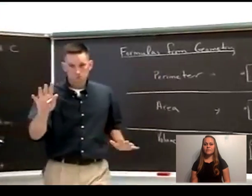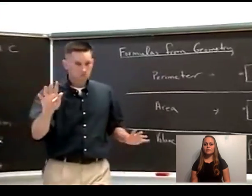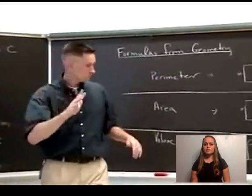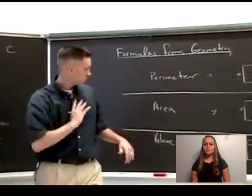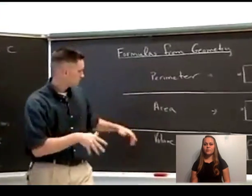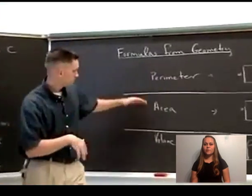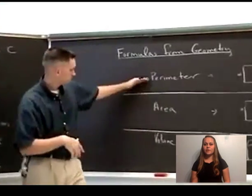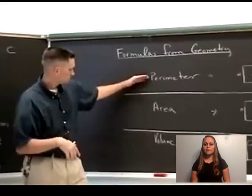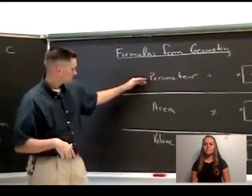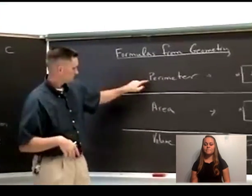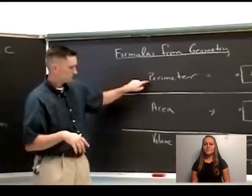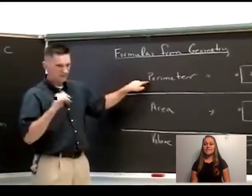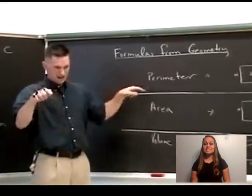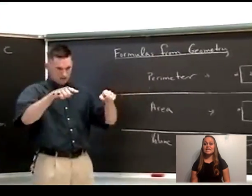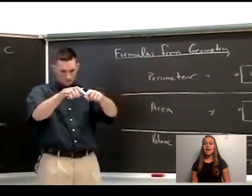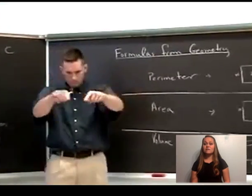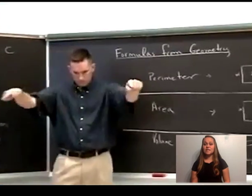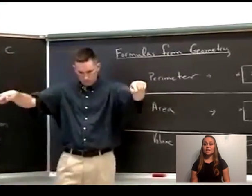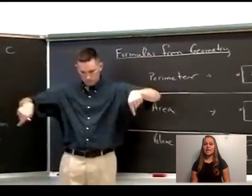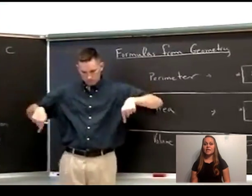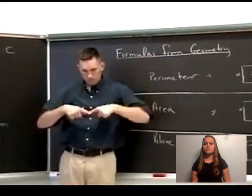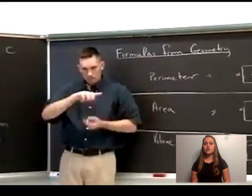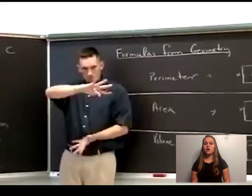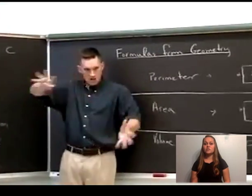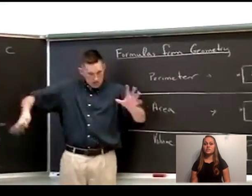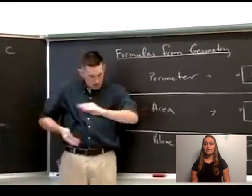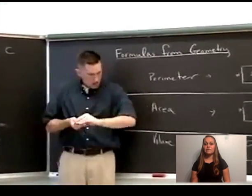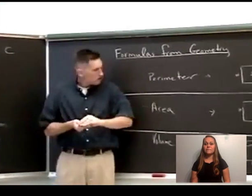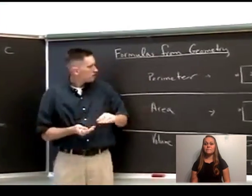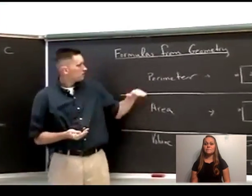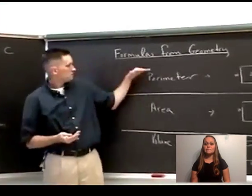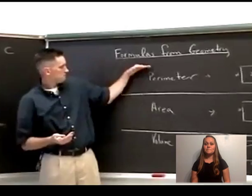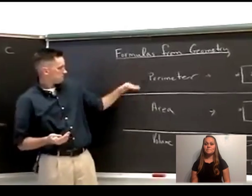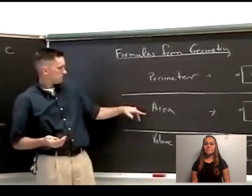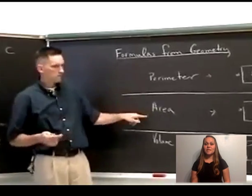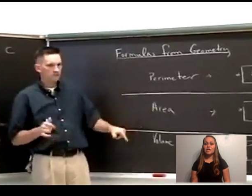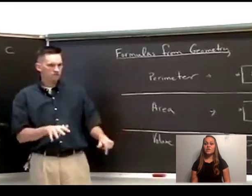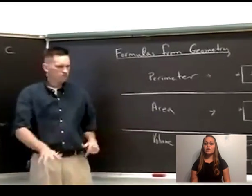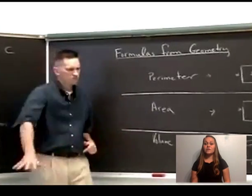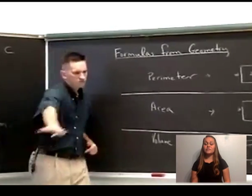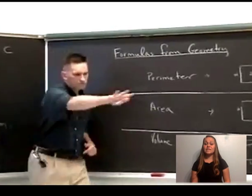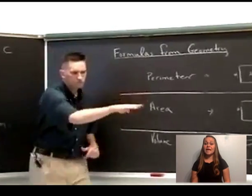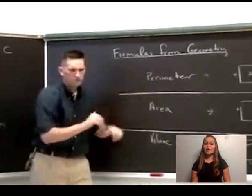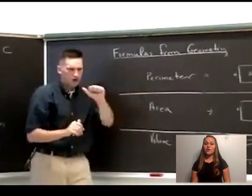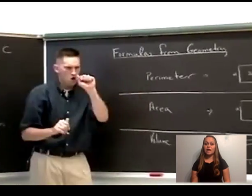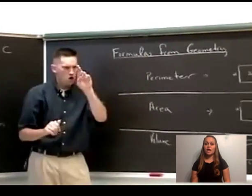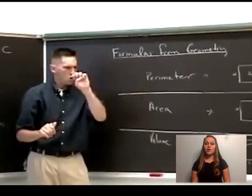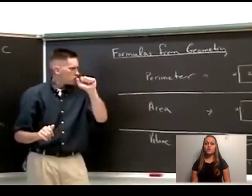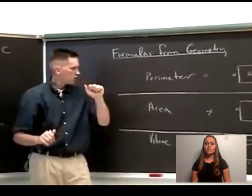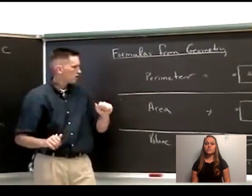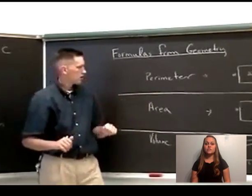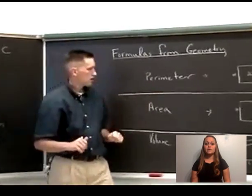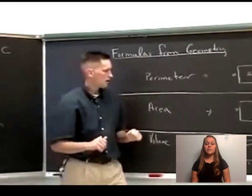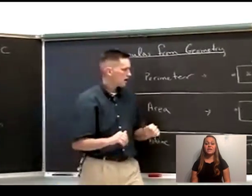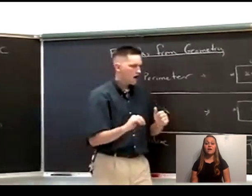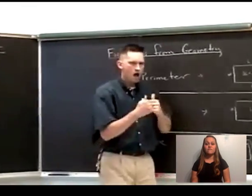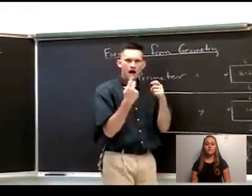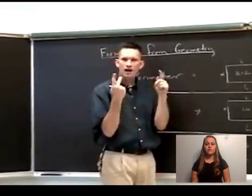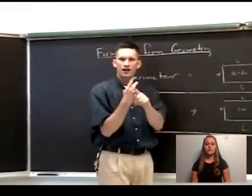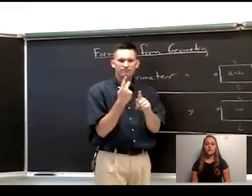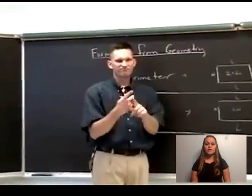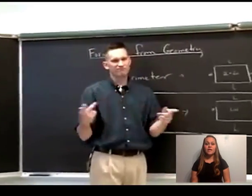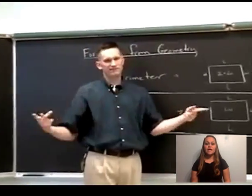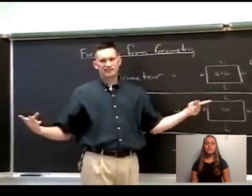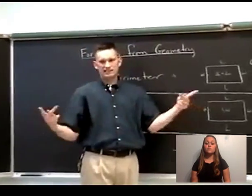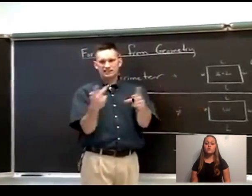Does everyone understand perimeter? It's the outside edge all together. You understand area, a good word to use might be